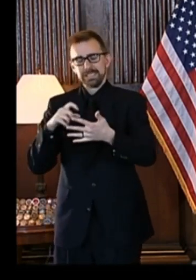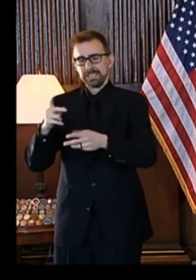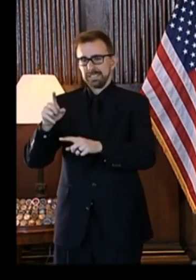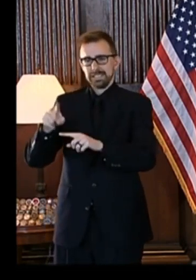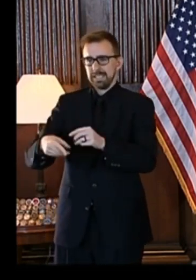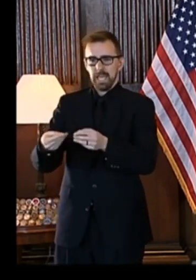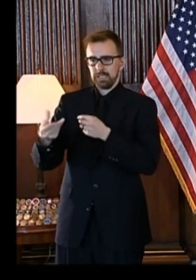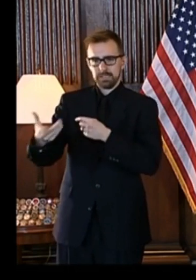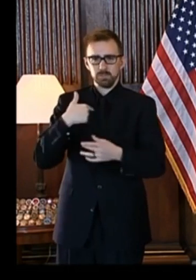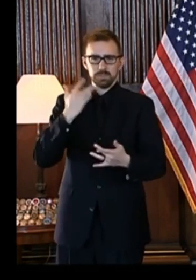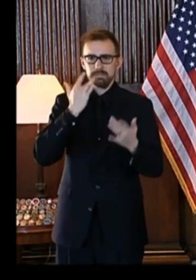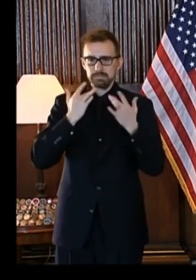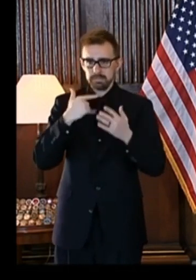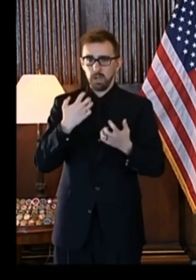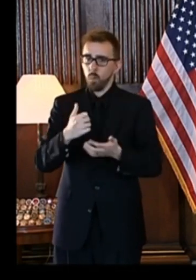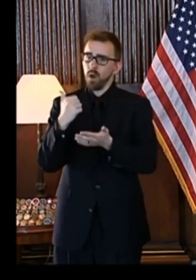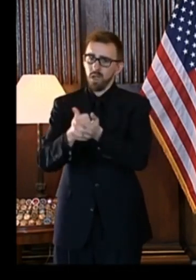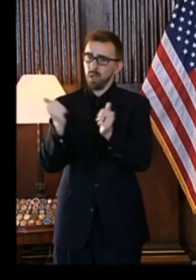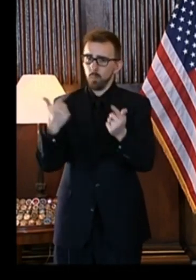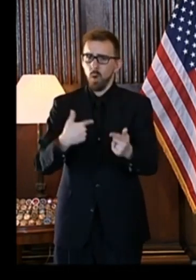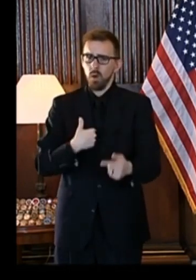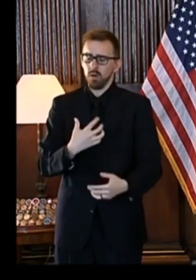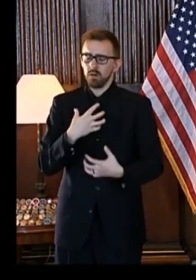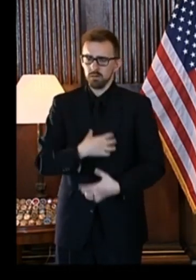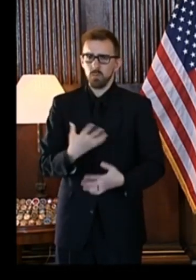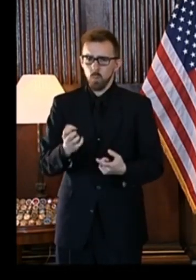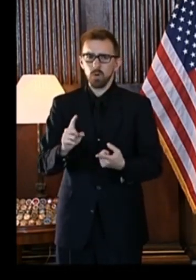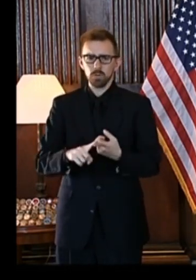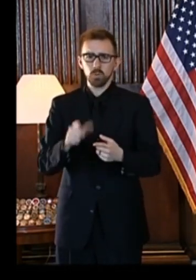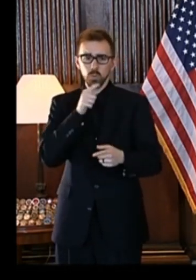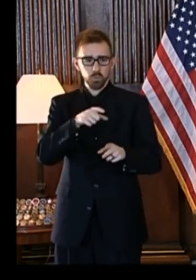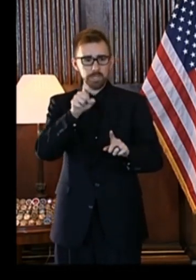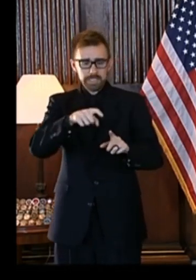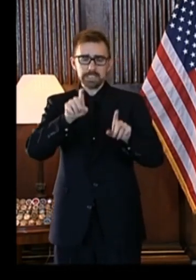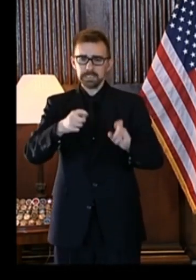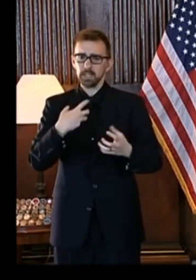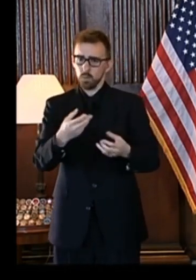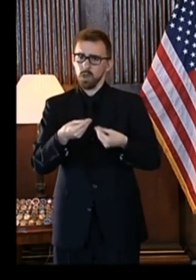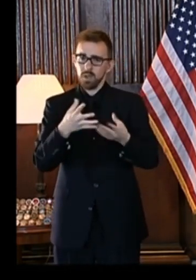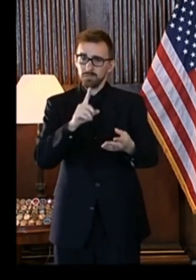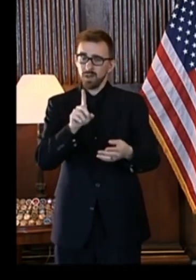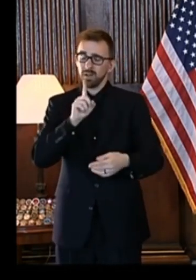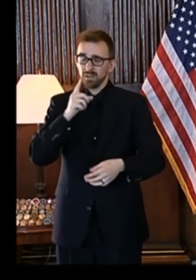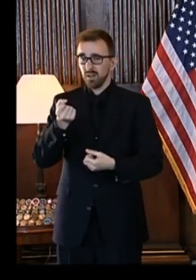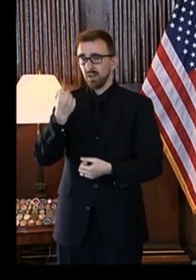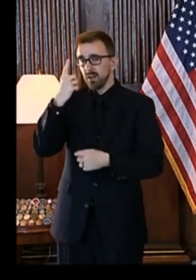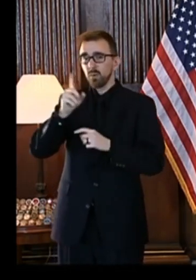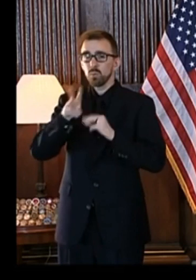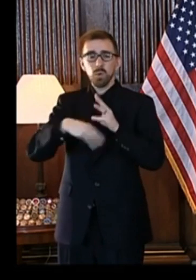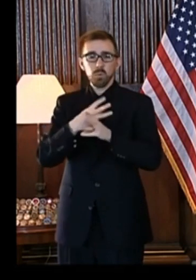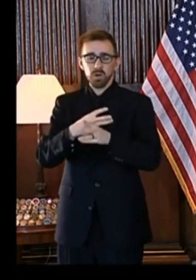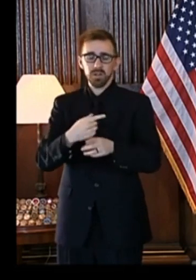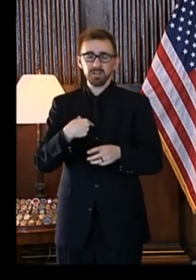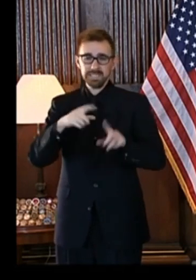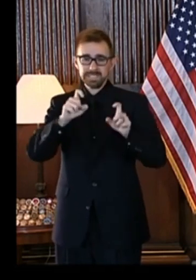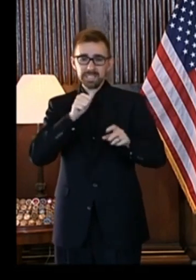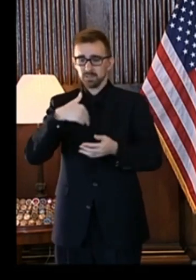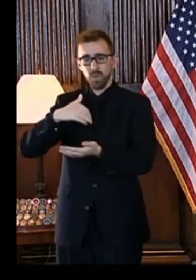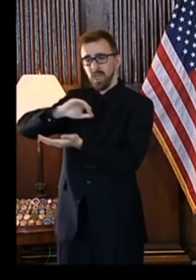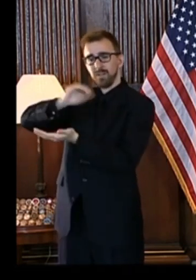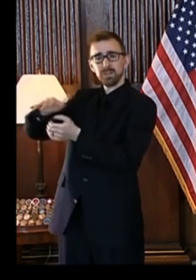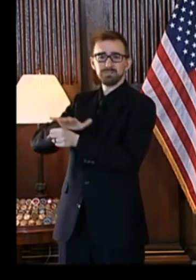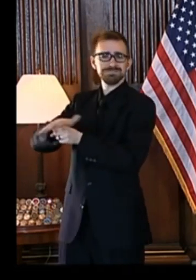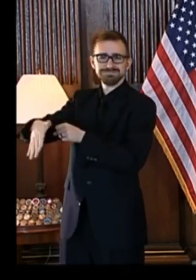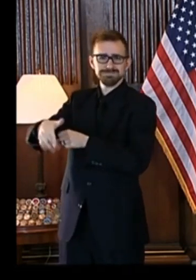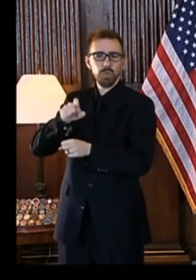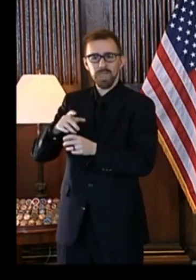would help everyone that could be able to be tested today that wants to be tested, the reality of it is we don't have the test. They don't have it nationally. So